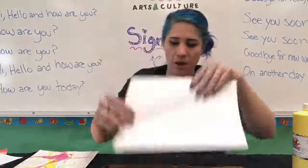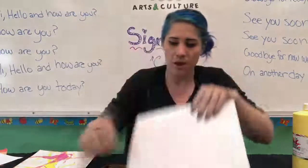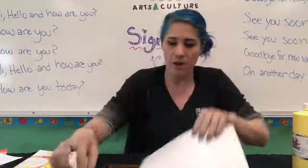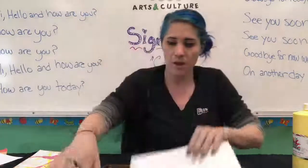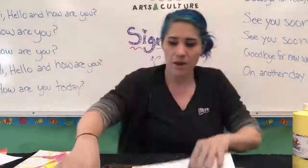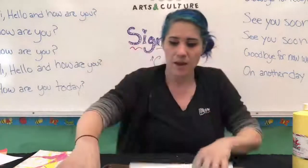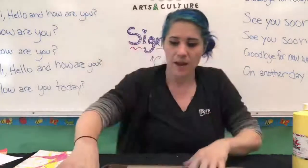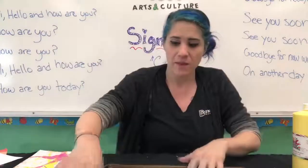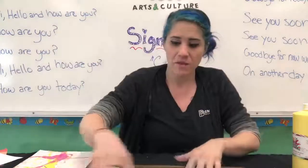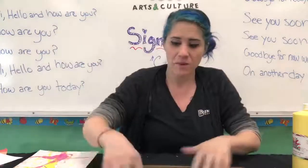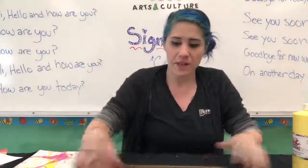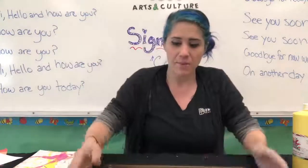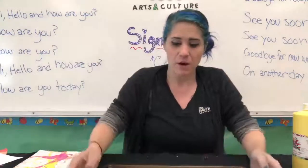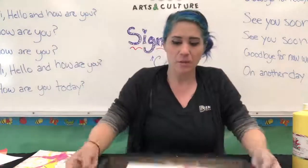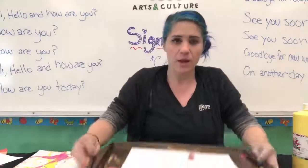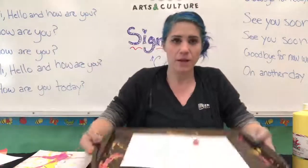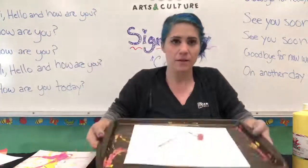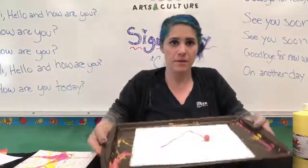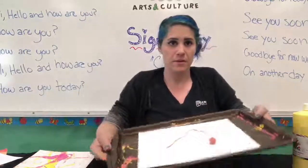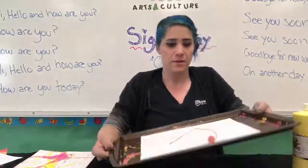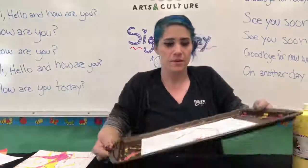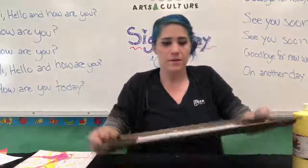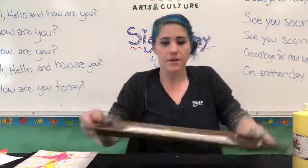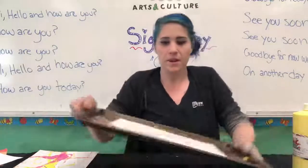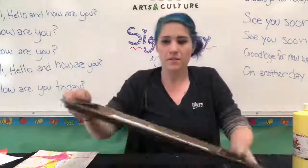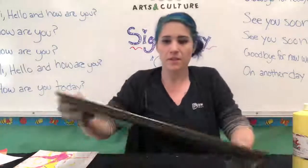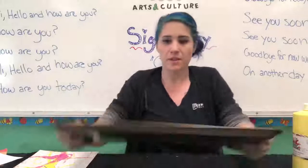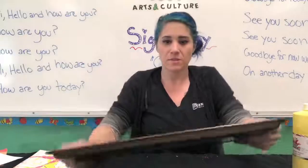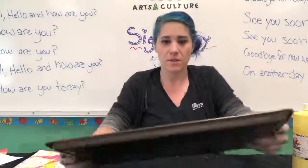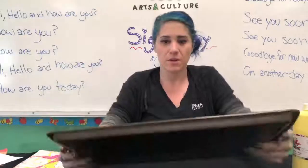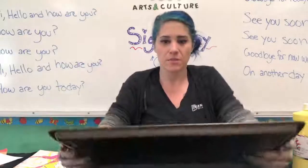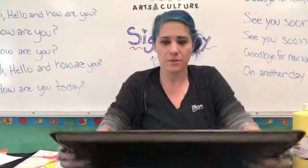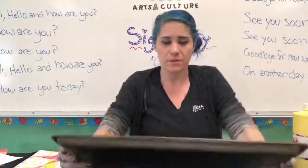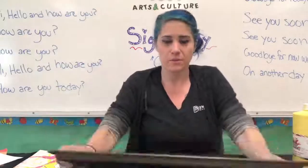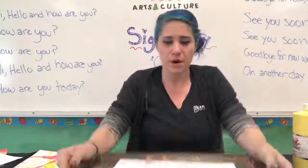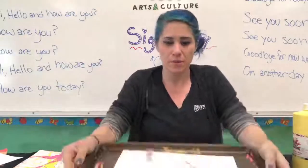okay, and then just put that marble on and just let the marble